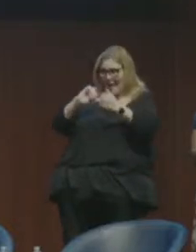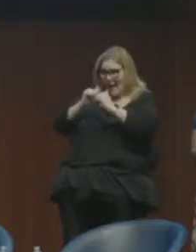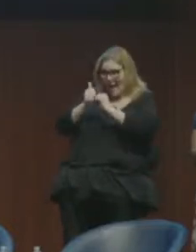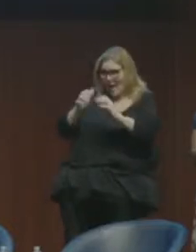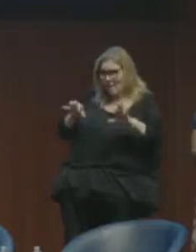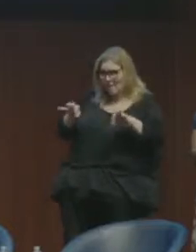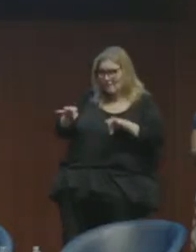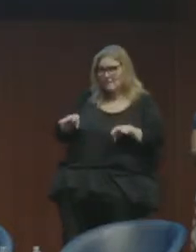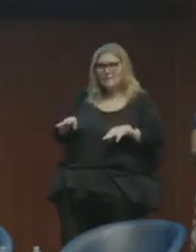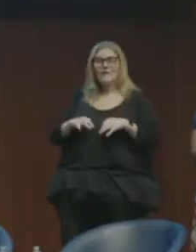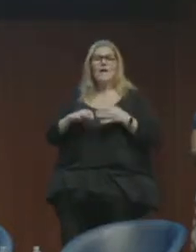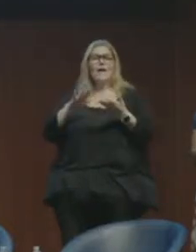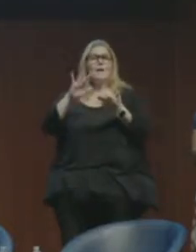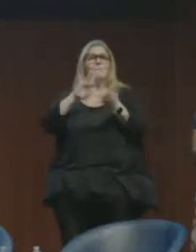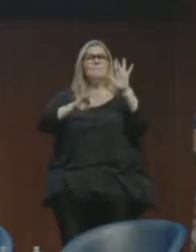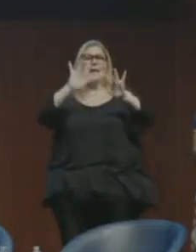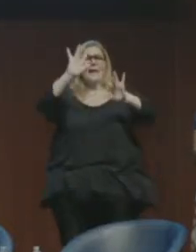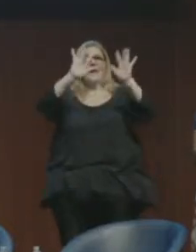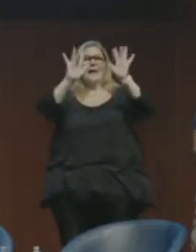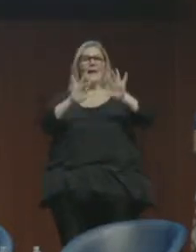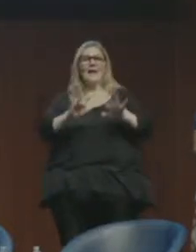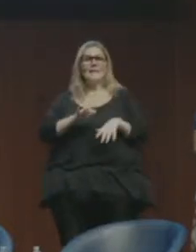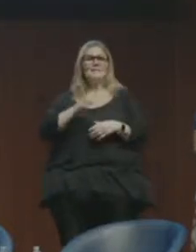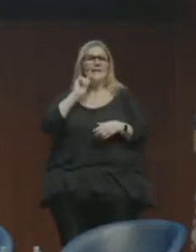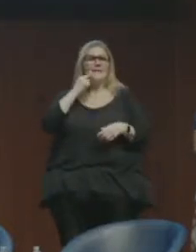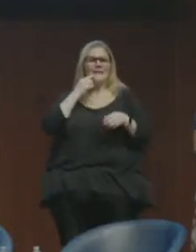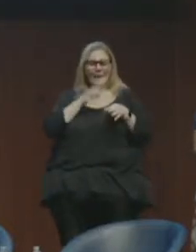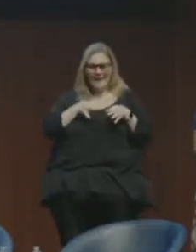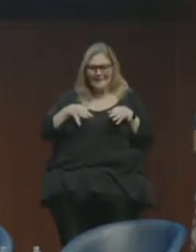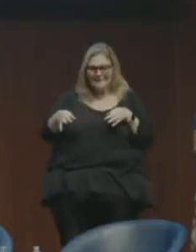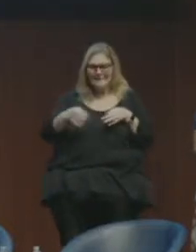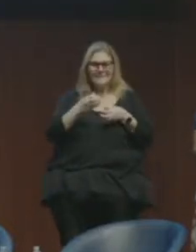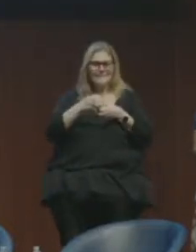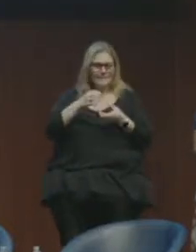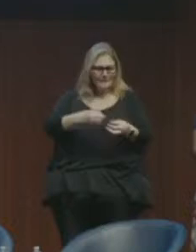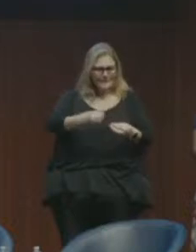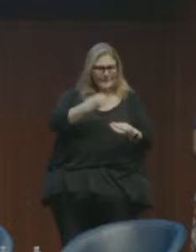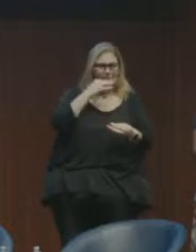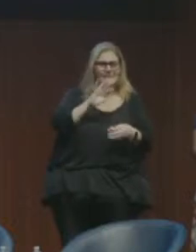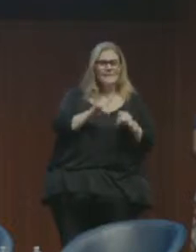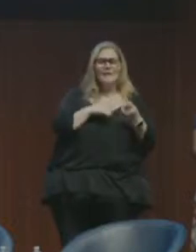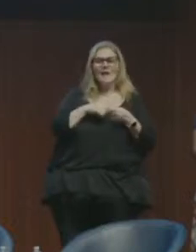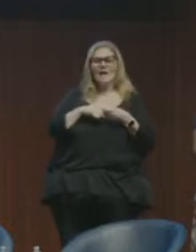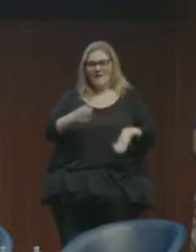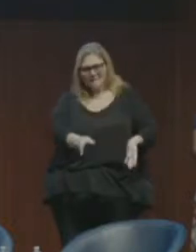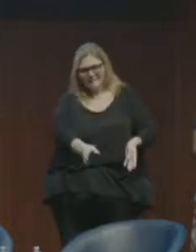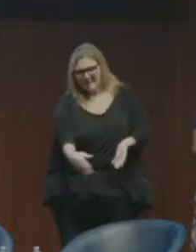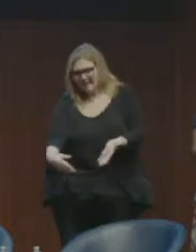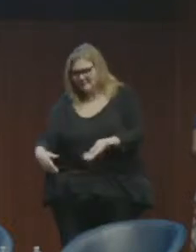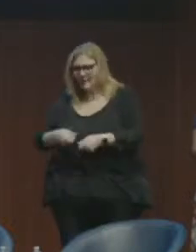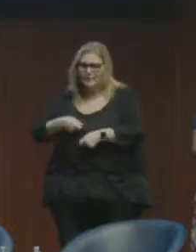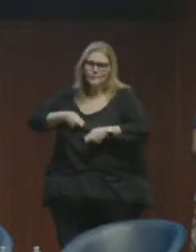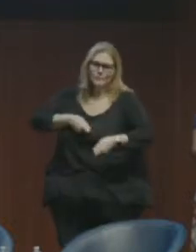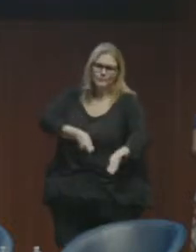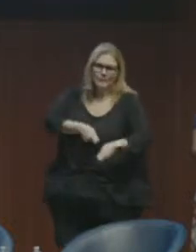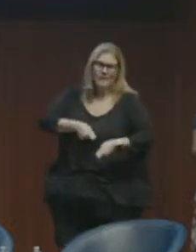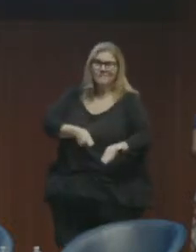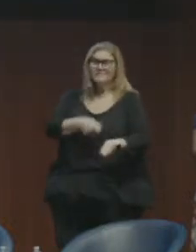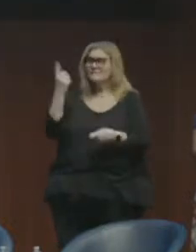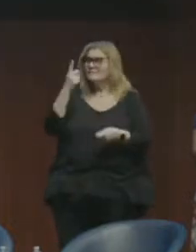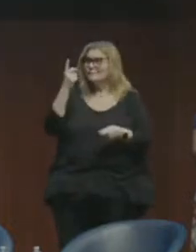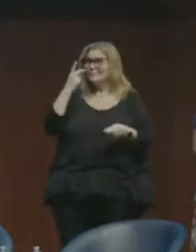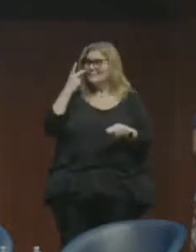finger paints, Skittles, scones, dustpan, swifter. Did someone say